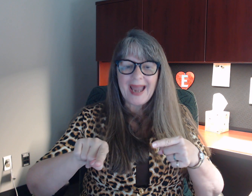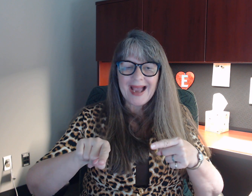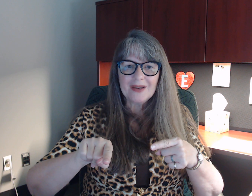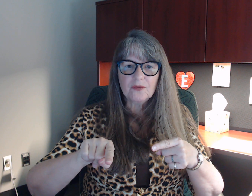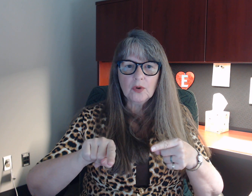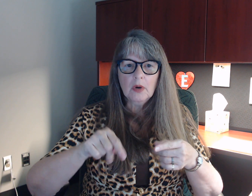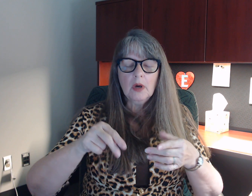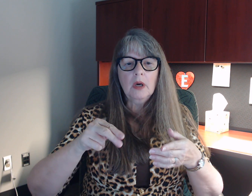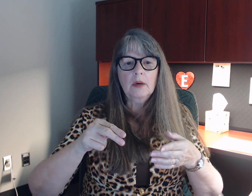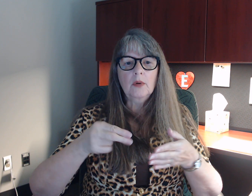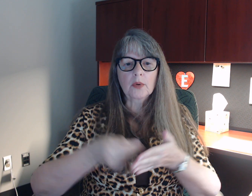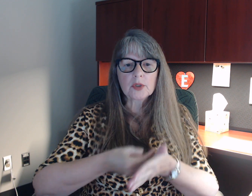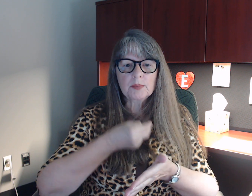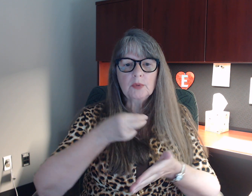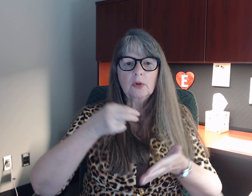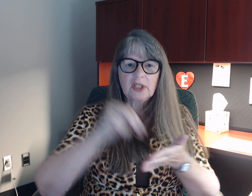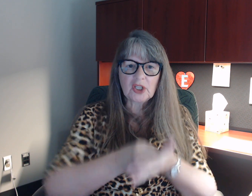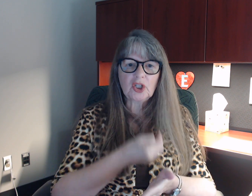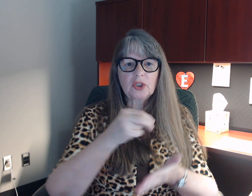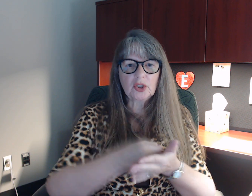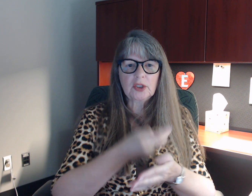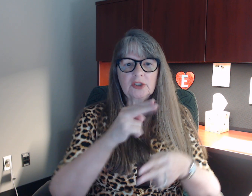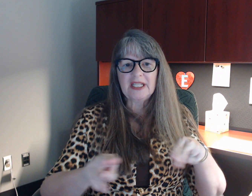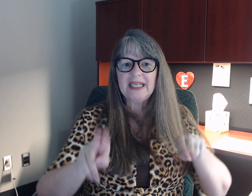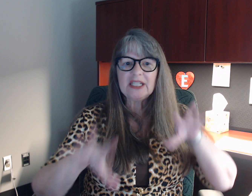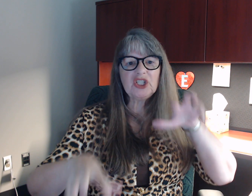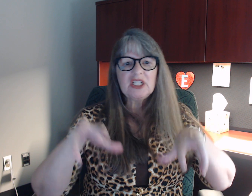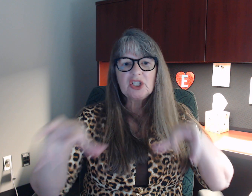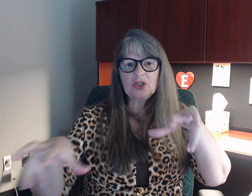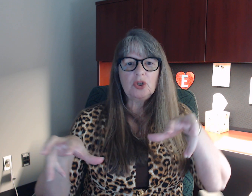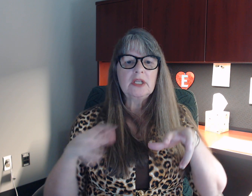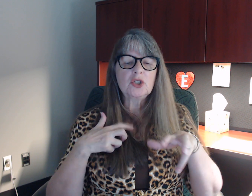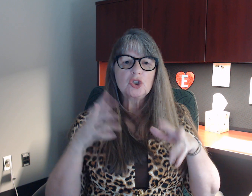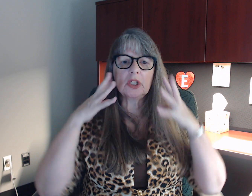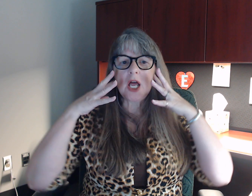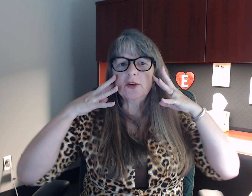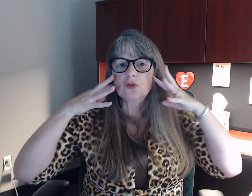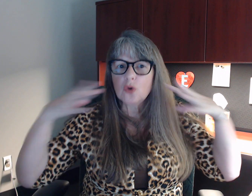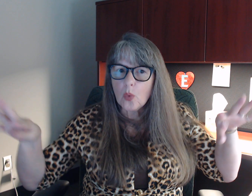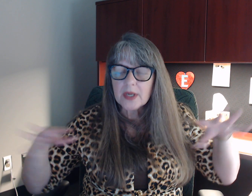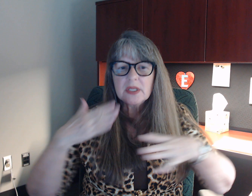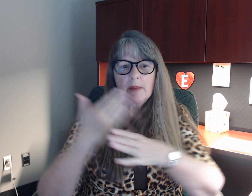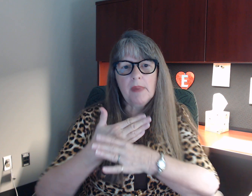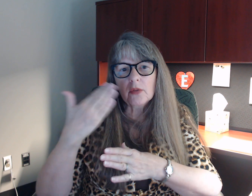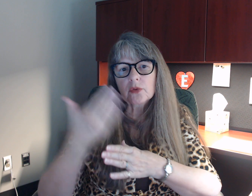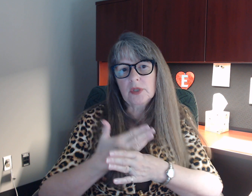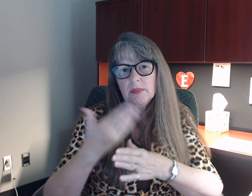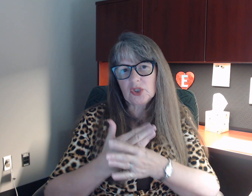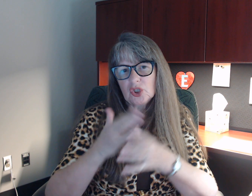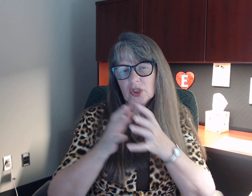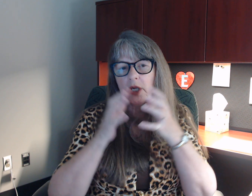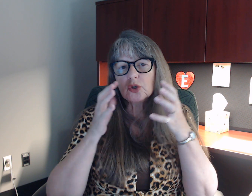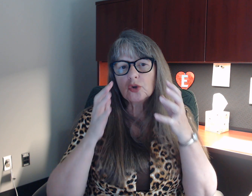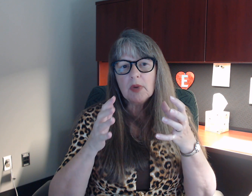knife or a spoon, ching, ching, ching, ching. It's just a lot of noise that bothers them. It's just too much